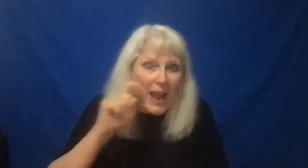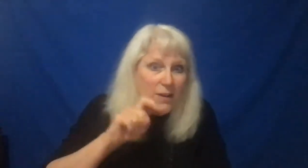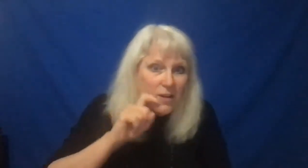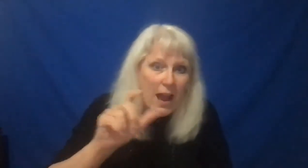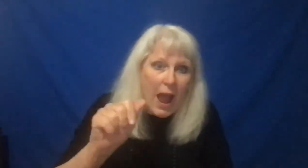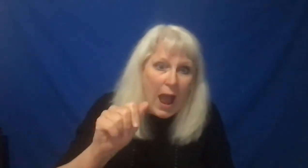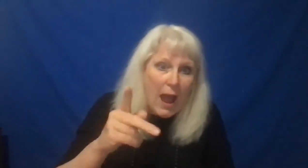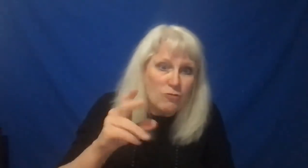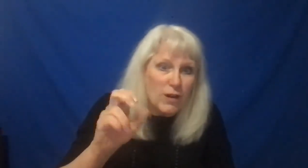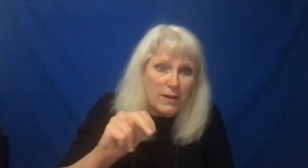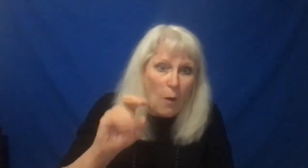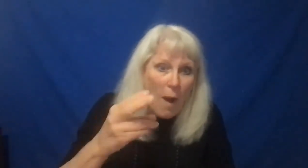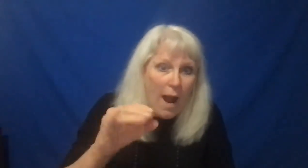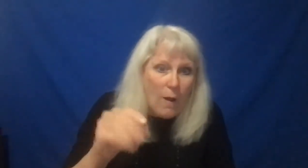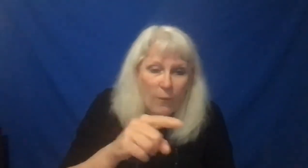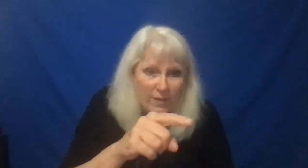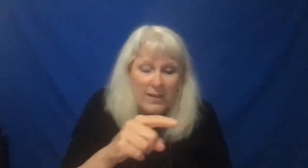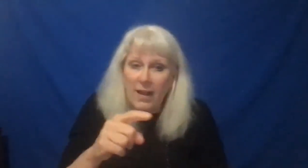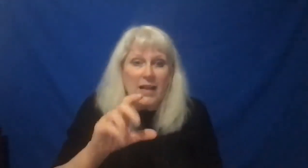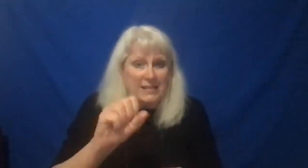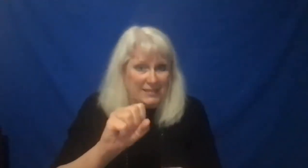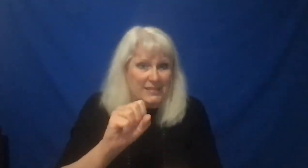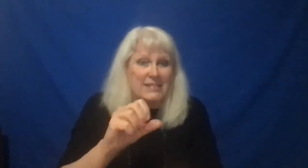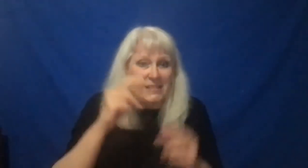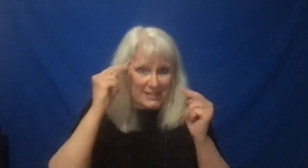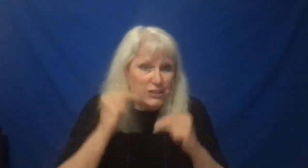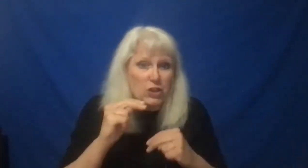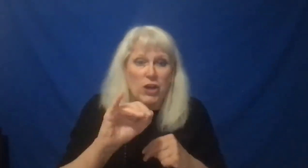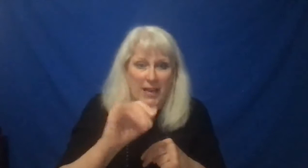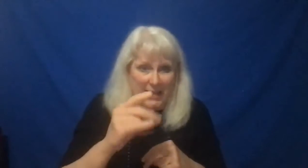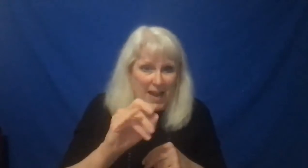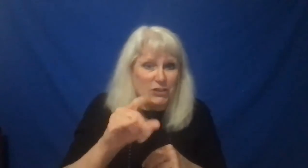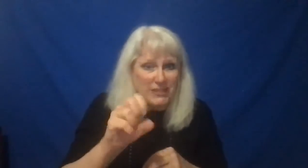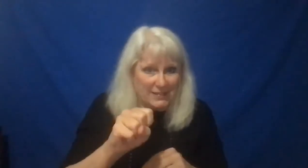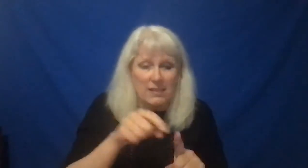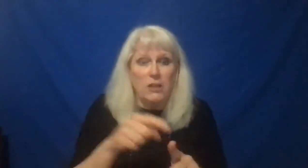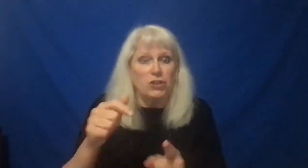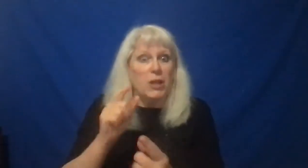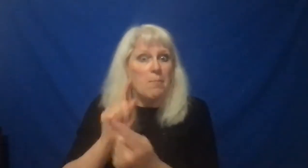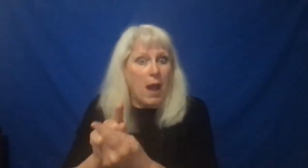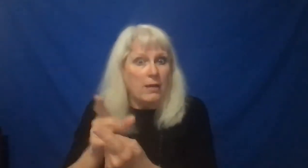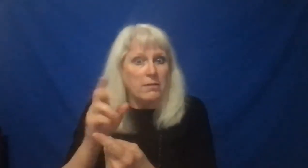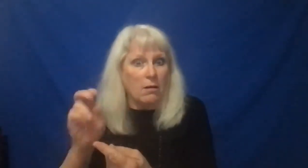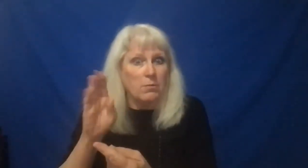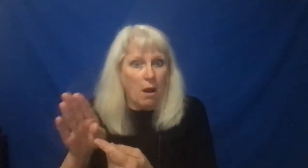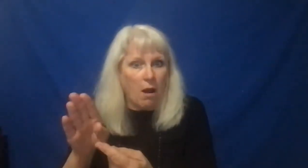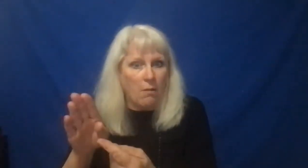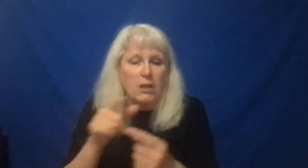started in the admitting office, met Dr. Bob, and the rest is history. Thousands